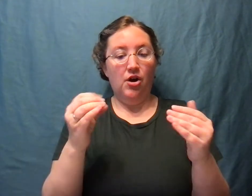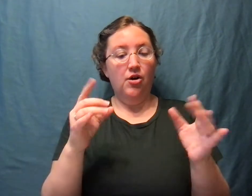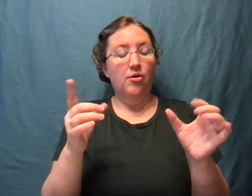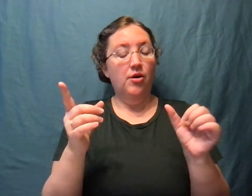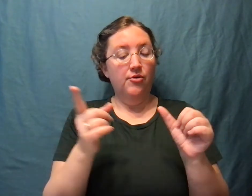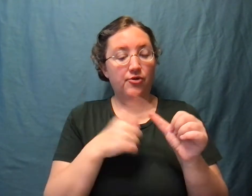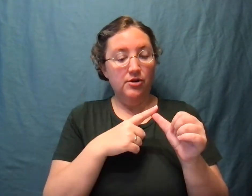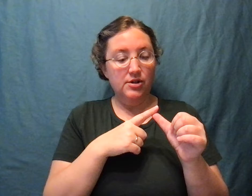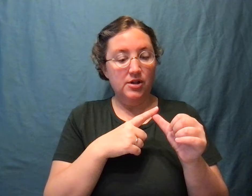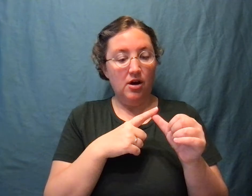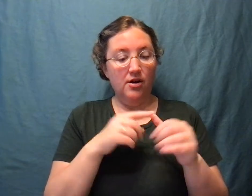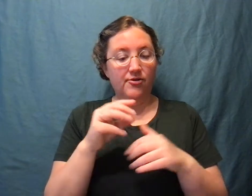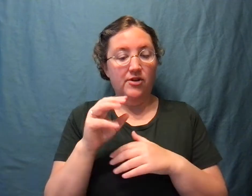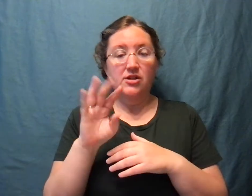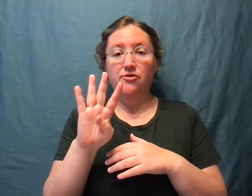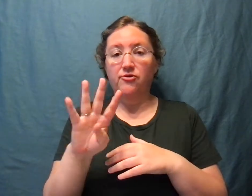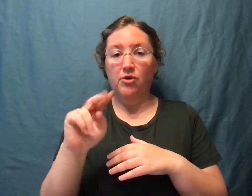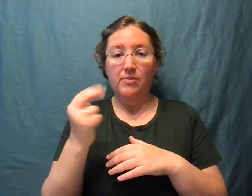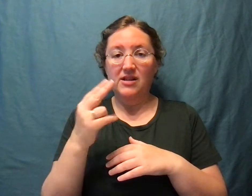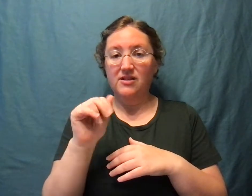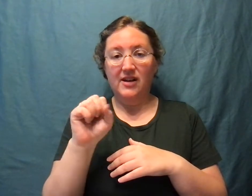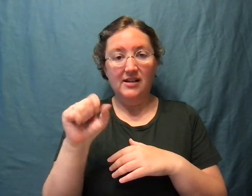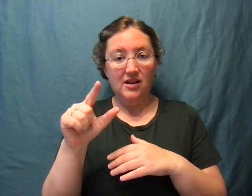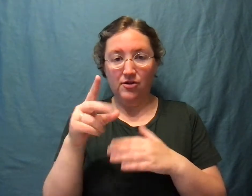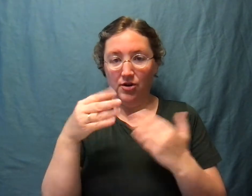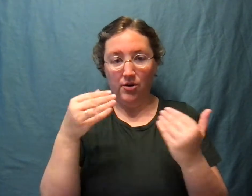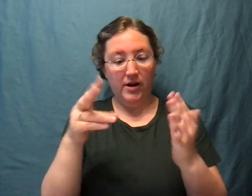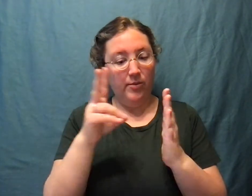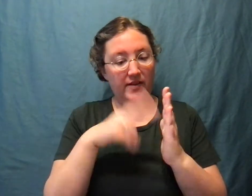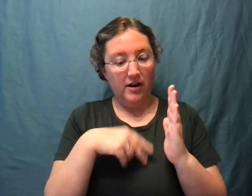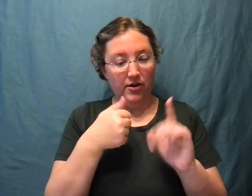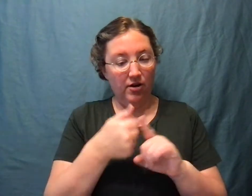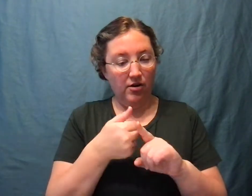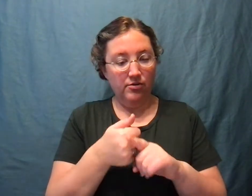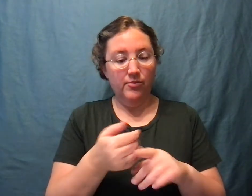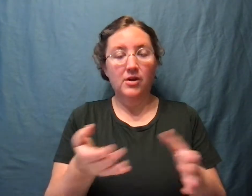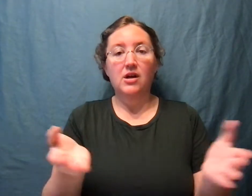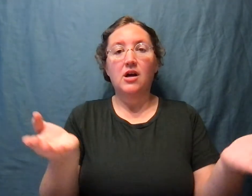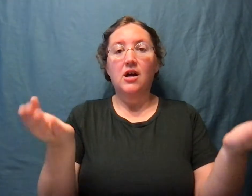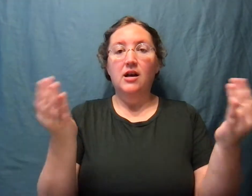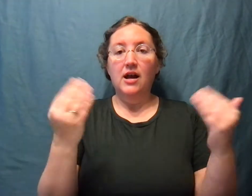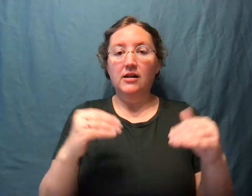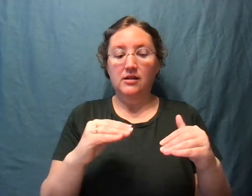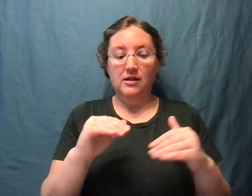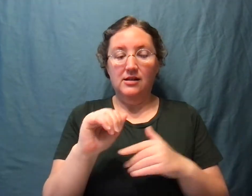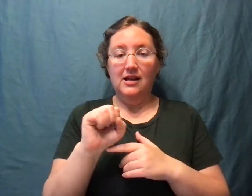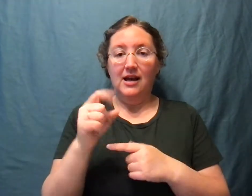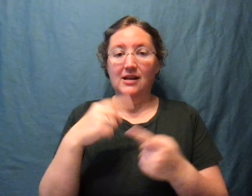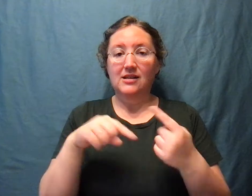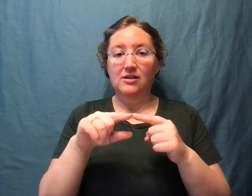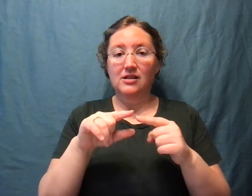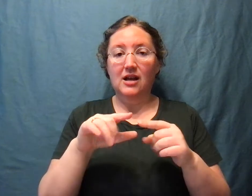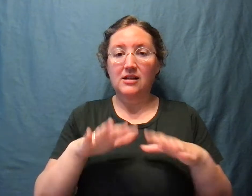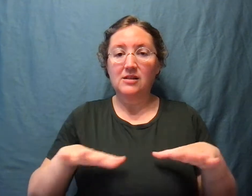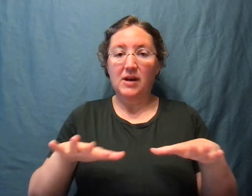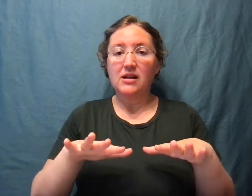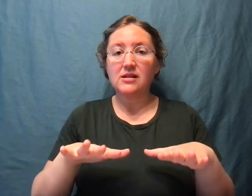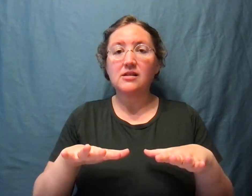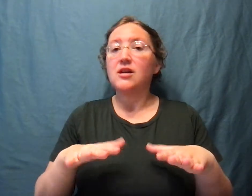So, first off is the 4 myths of ASL. You can go ahead and read that on your own. Next is the ASL Signs space. It's